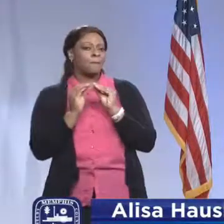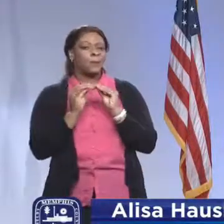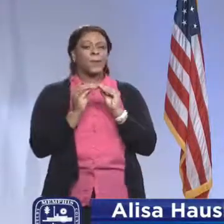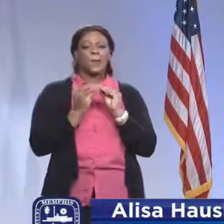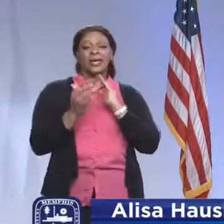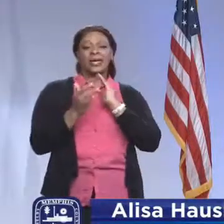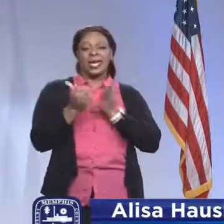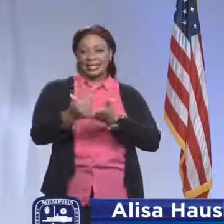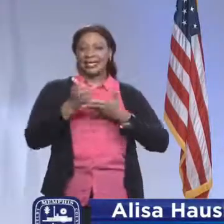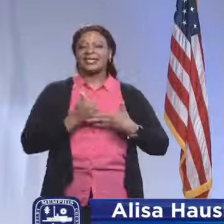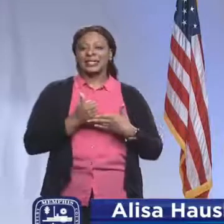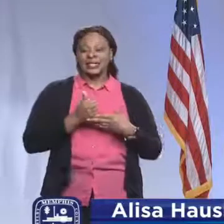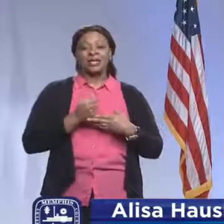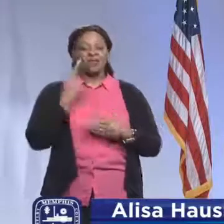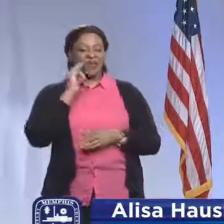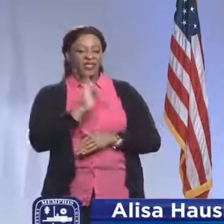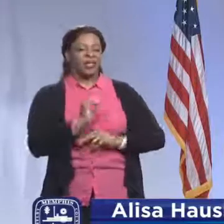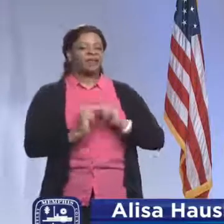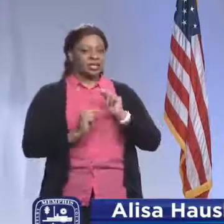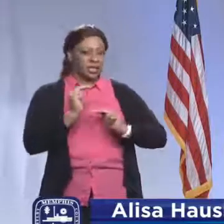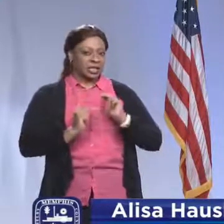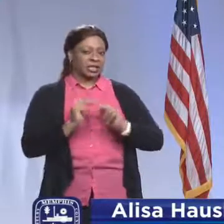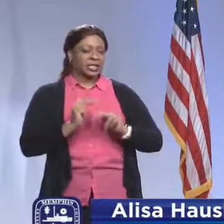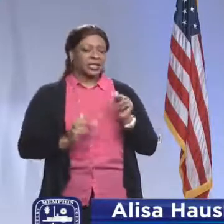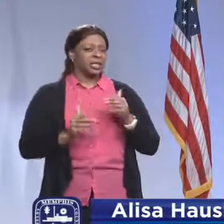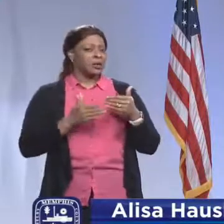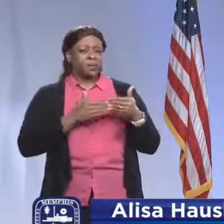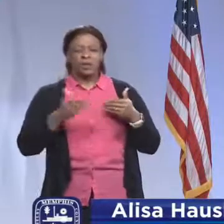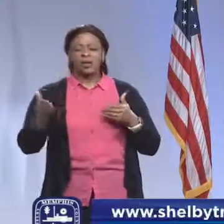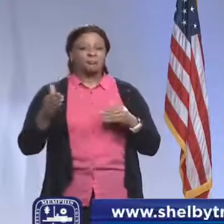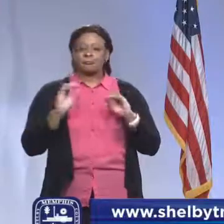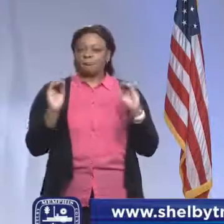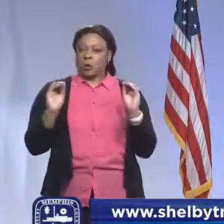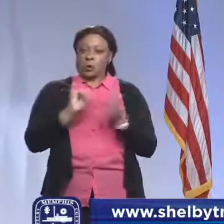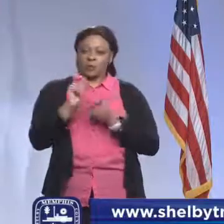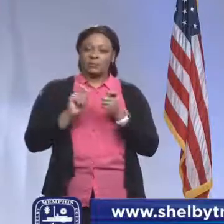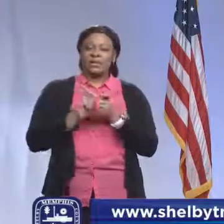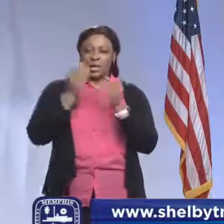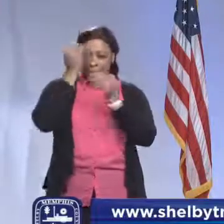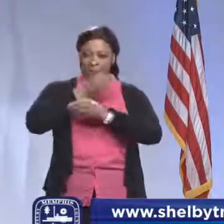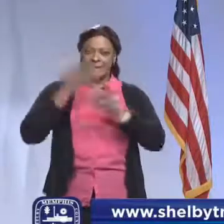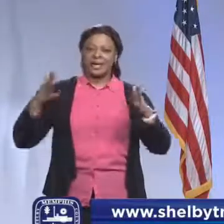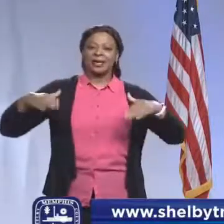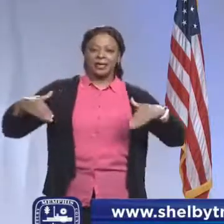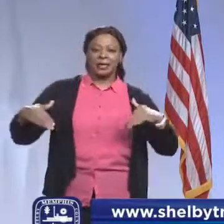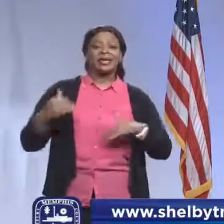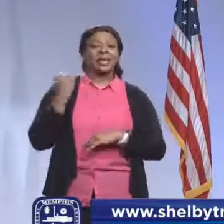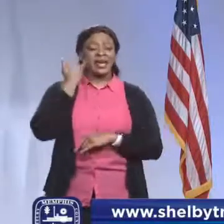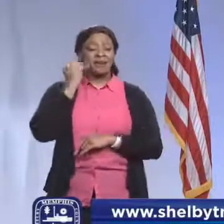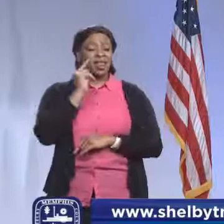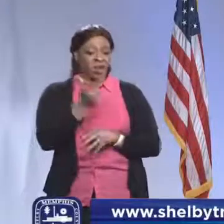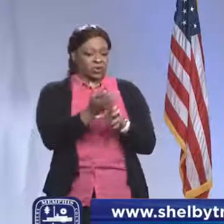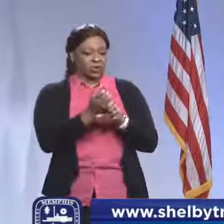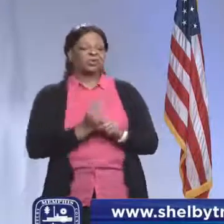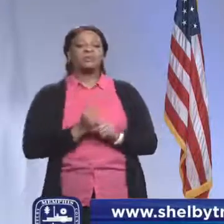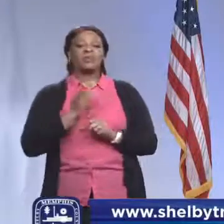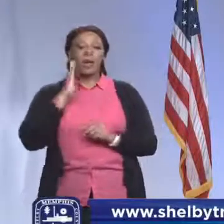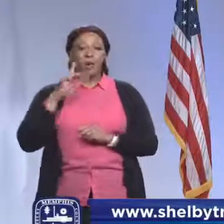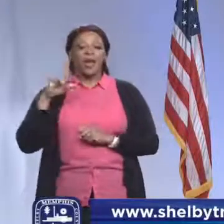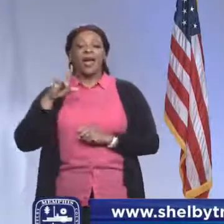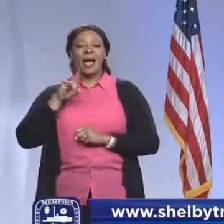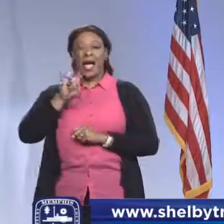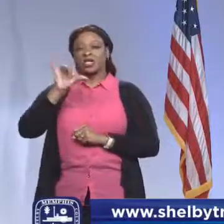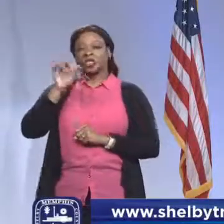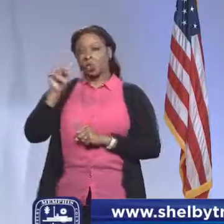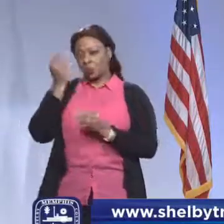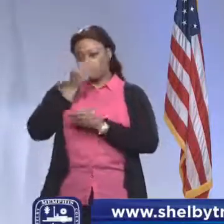technical assistance around that facility. Beyond that, I don't have any specific updates, but if I do later in the day, I can ask Joan to